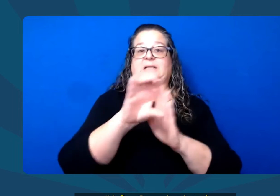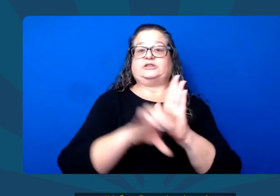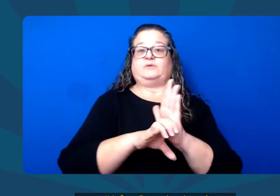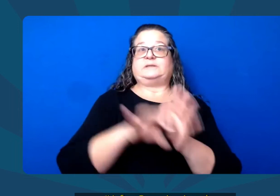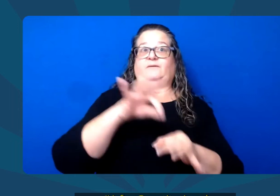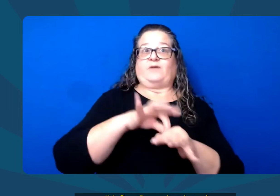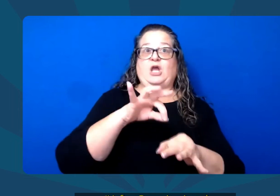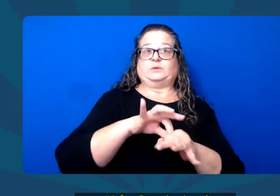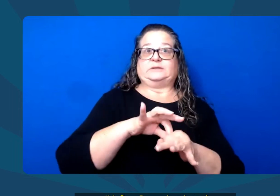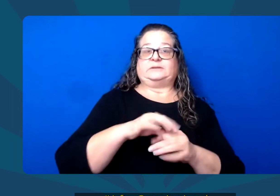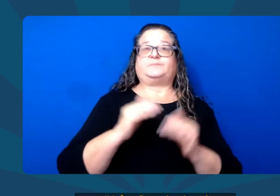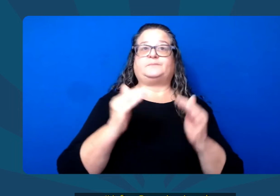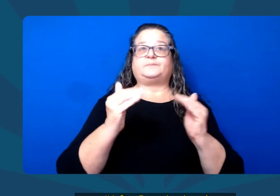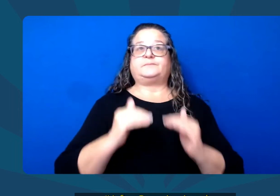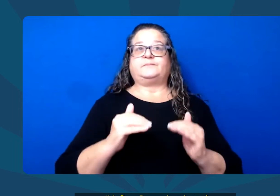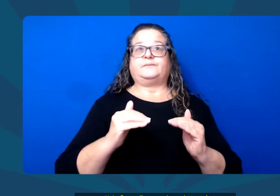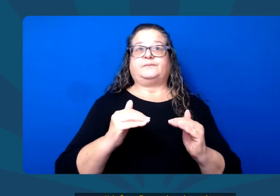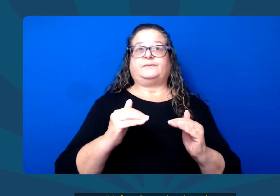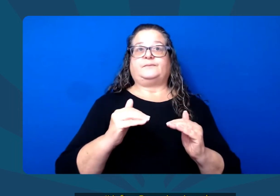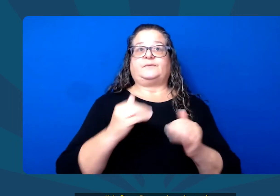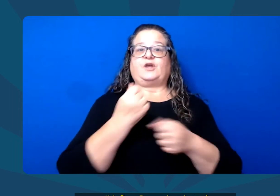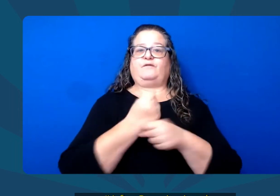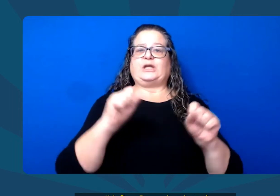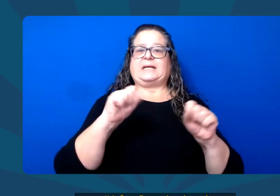#1 for constitutional voting,